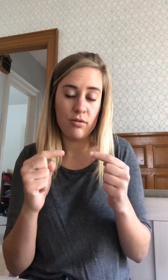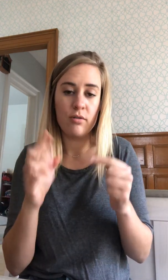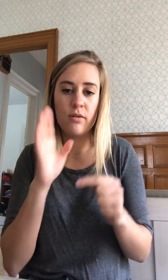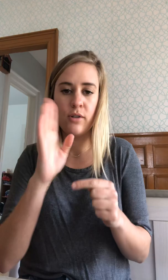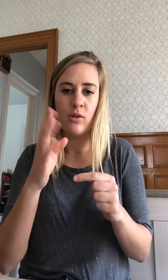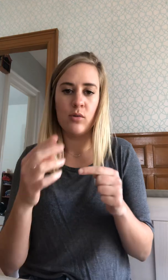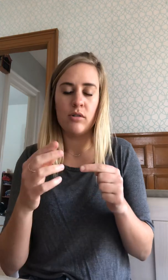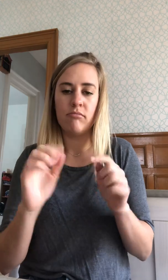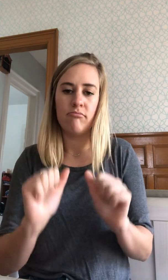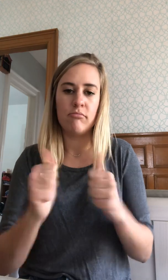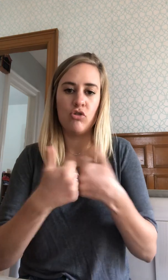eating.